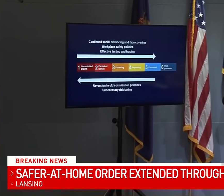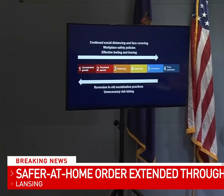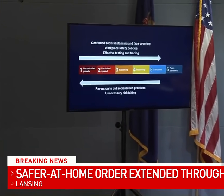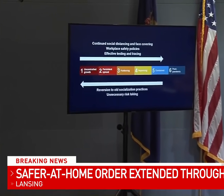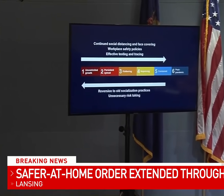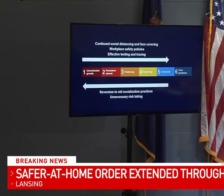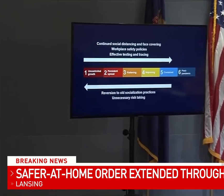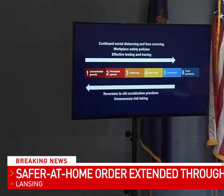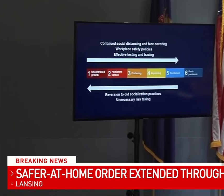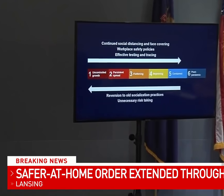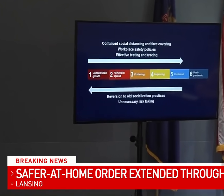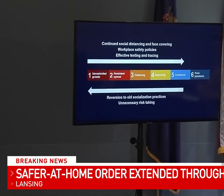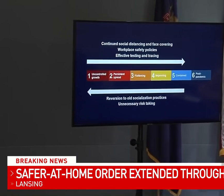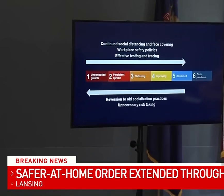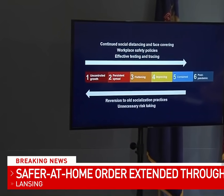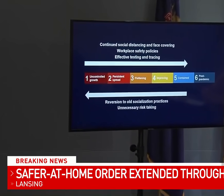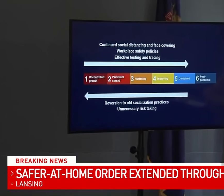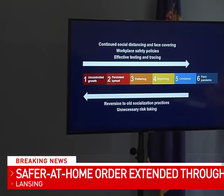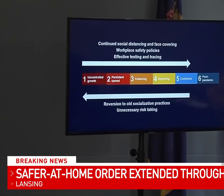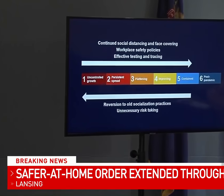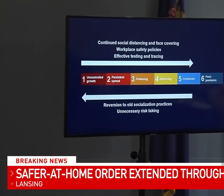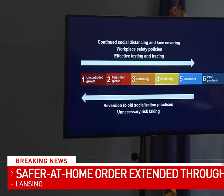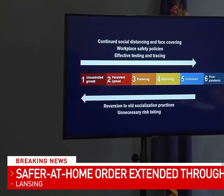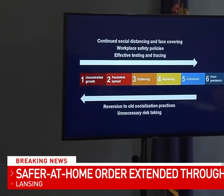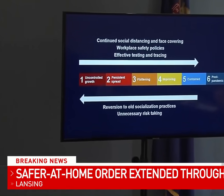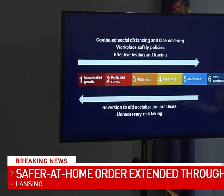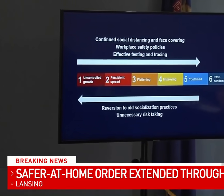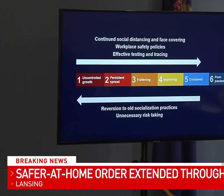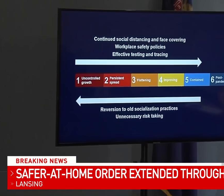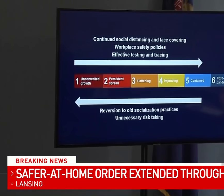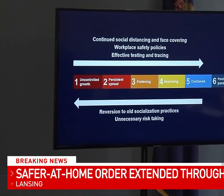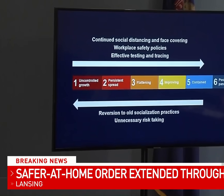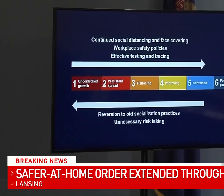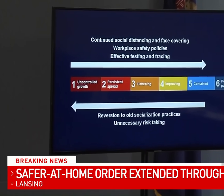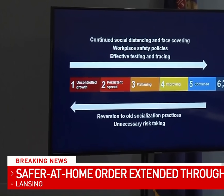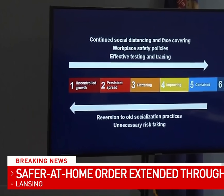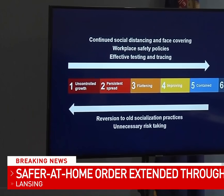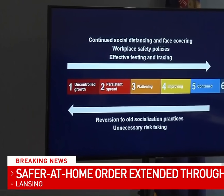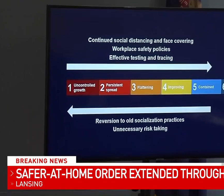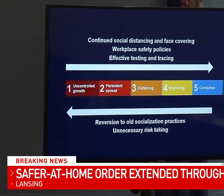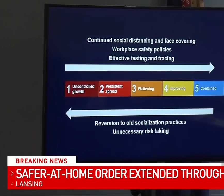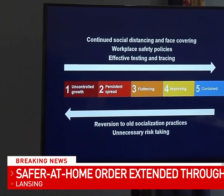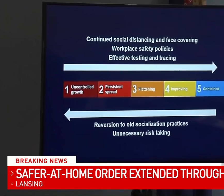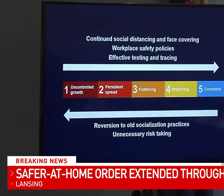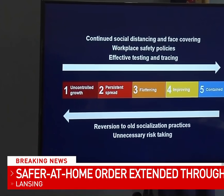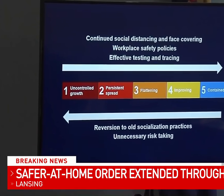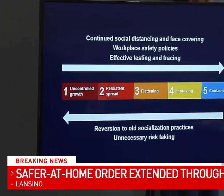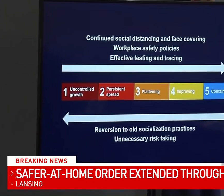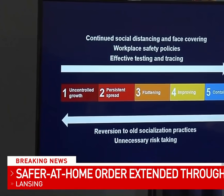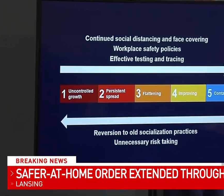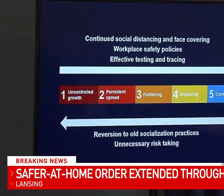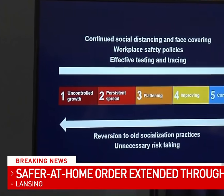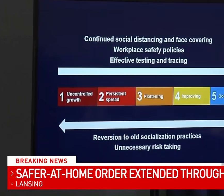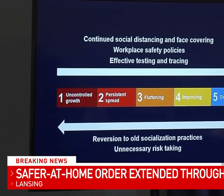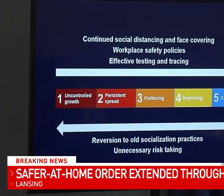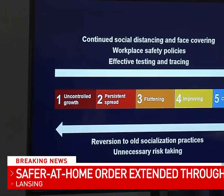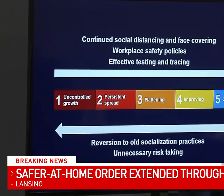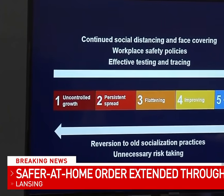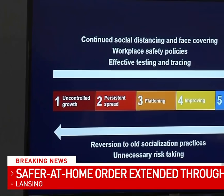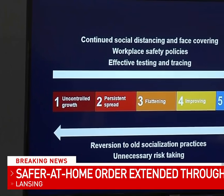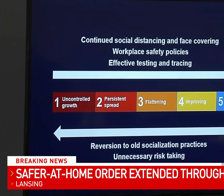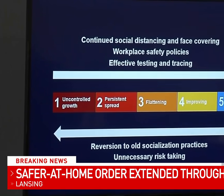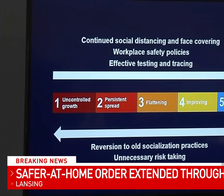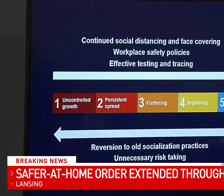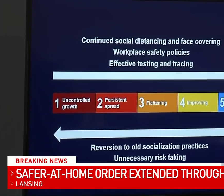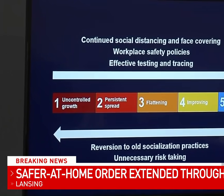and business. Each has weighed heavily on me personally because I know that they come with a cost.